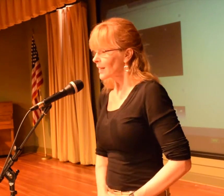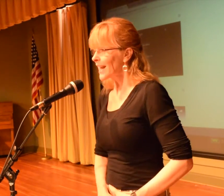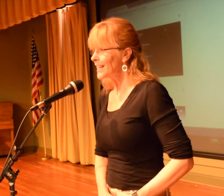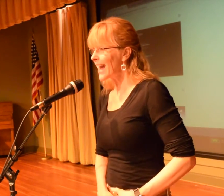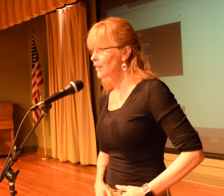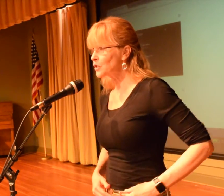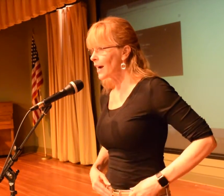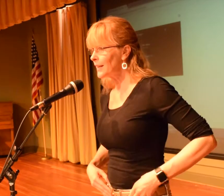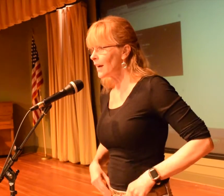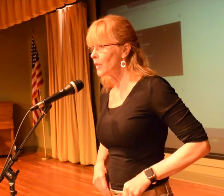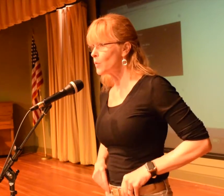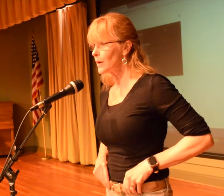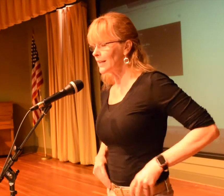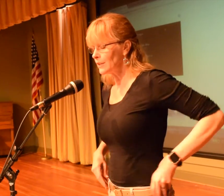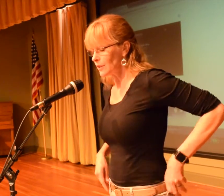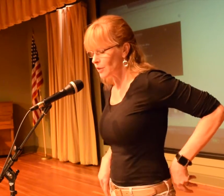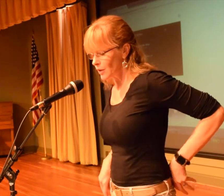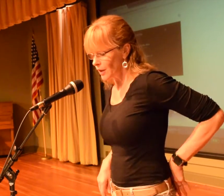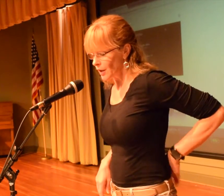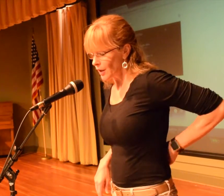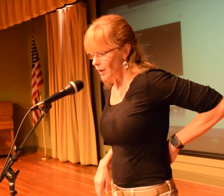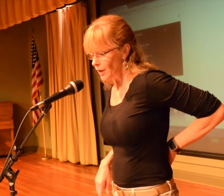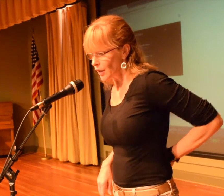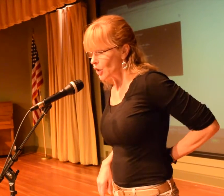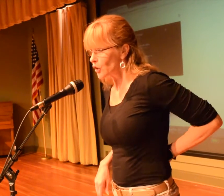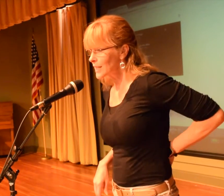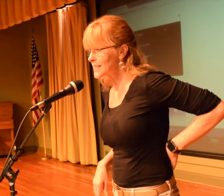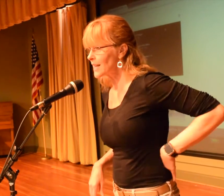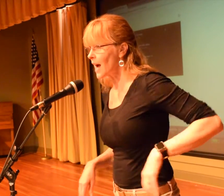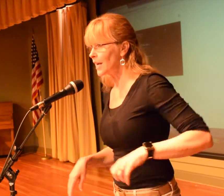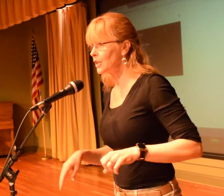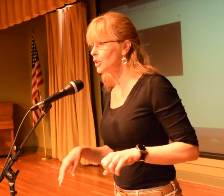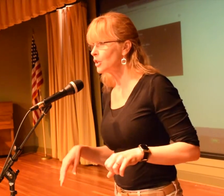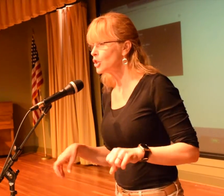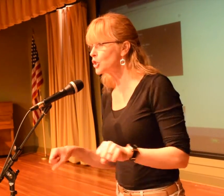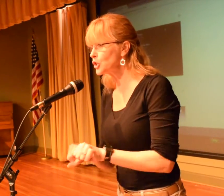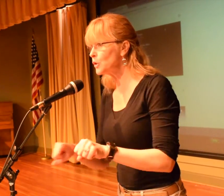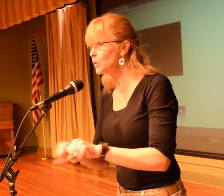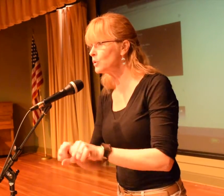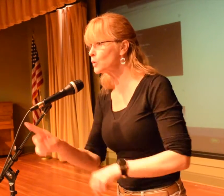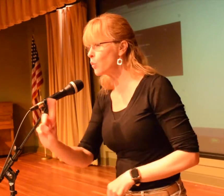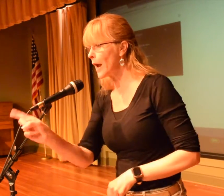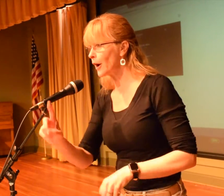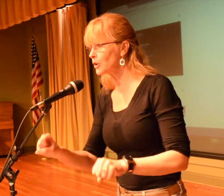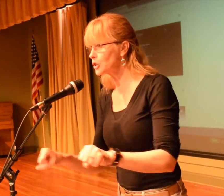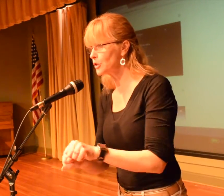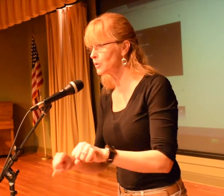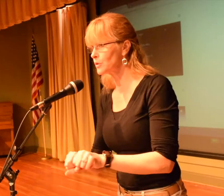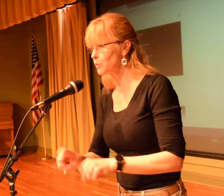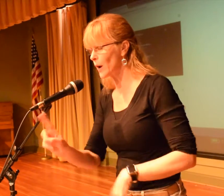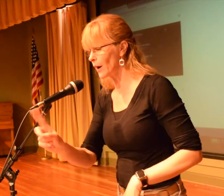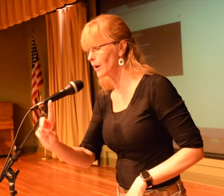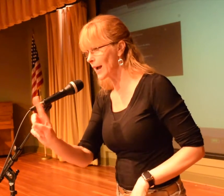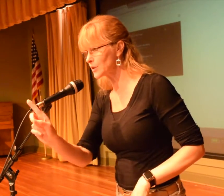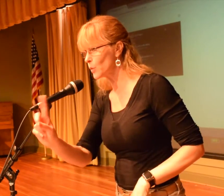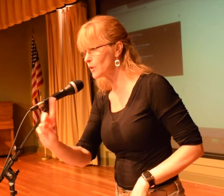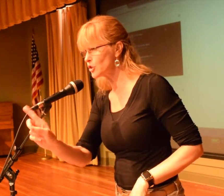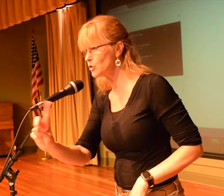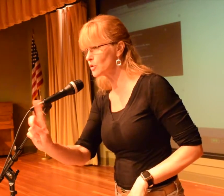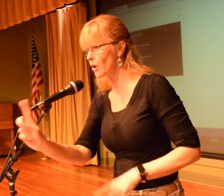Okay, now try the other one. You're going to sign shoes where, shoes where. Ask where the shoes are,